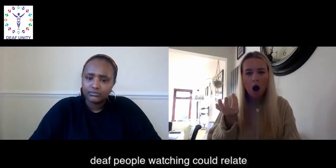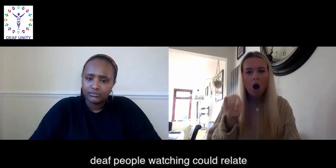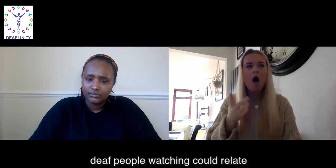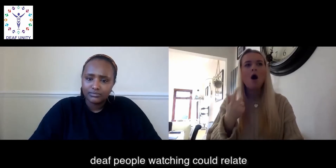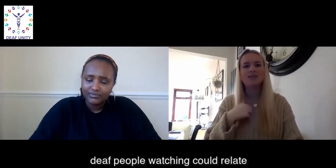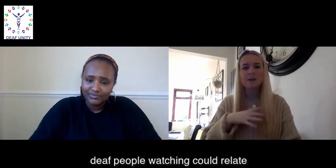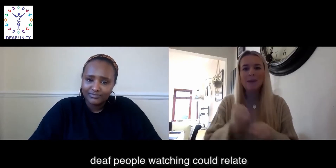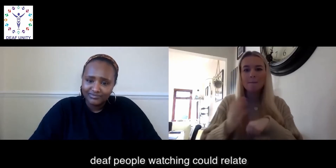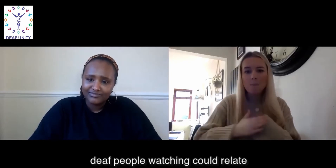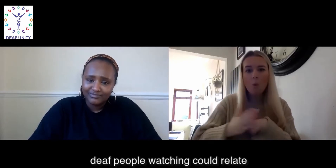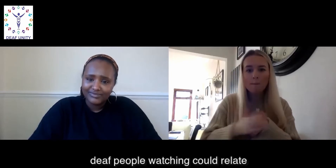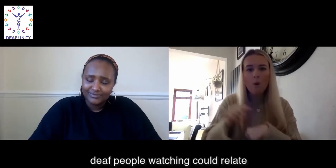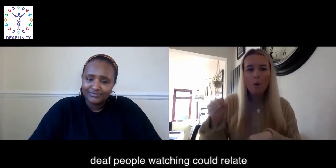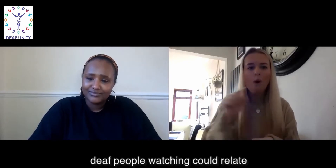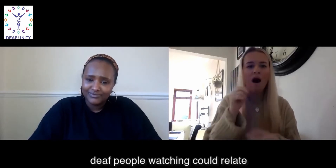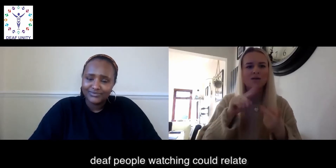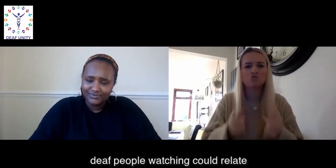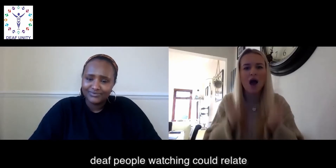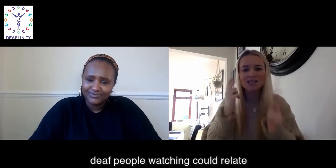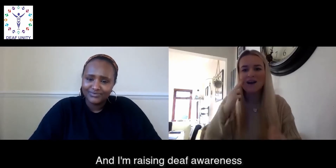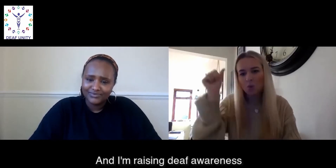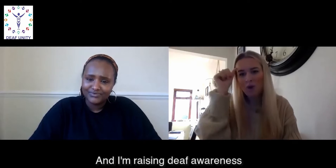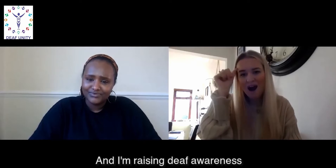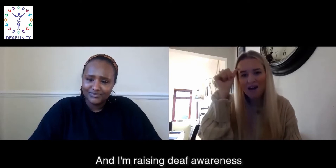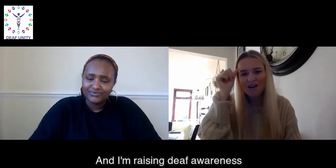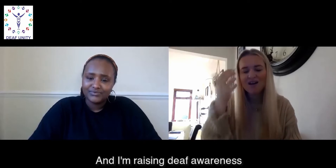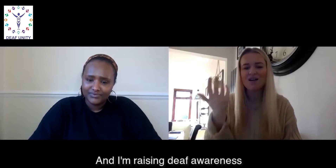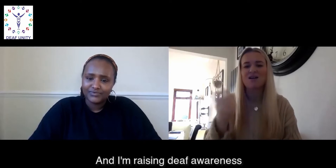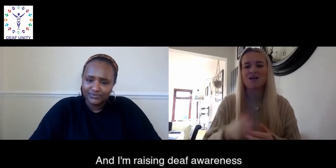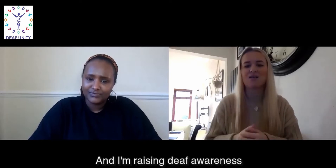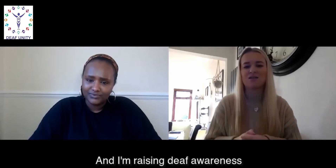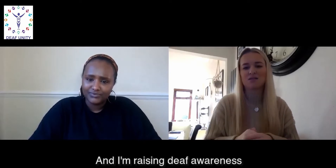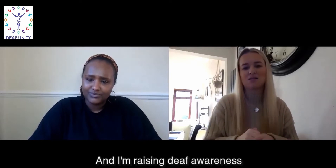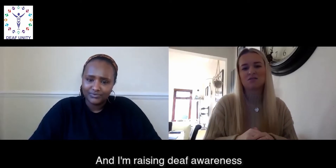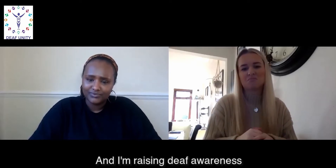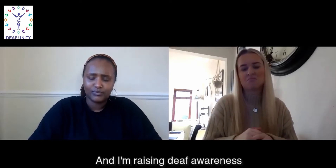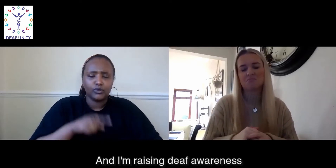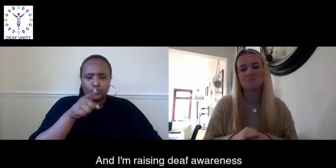people watching could relate, and they wanted more and more, and I'm raising deaf awareness too.